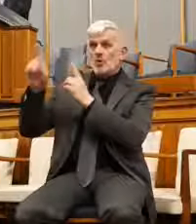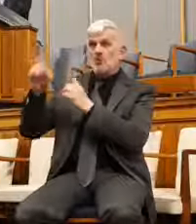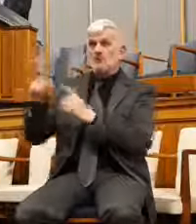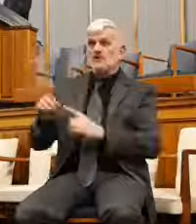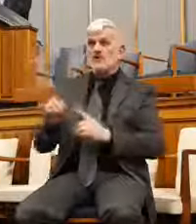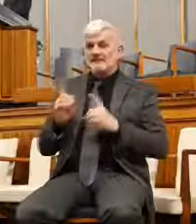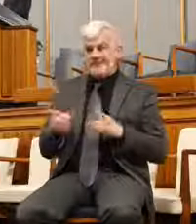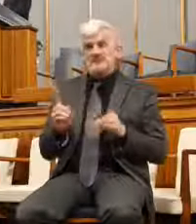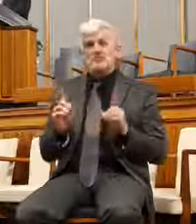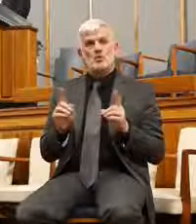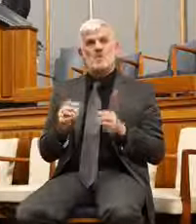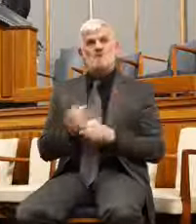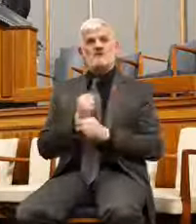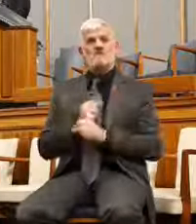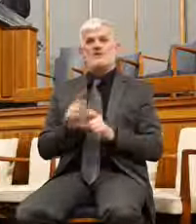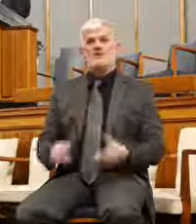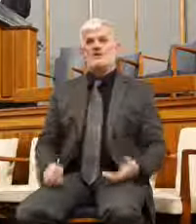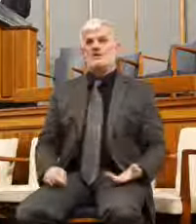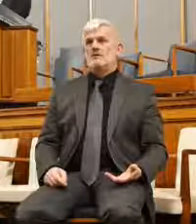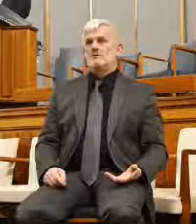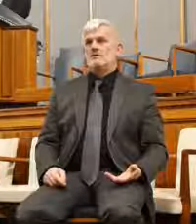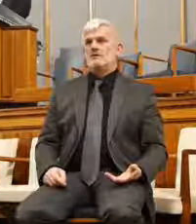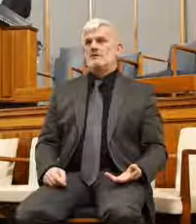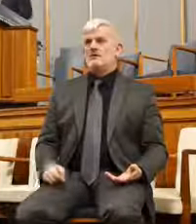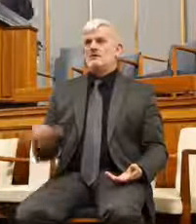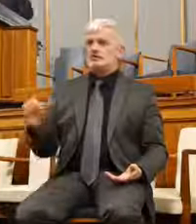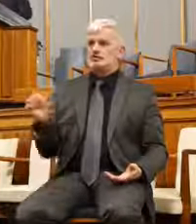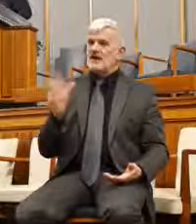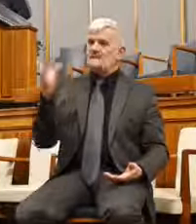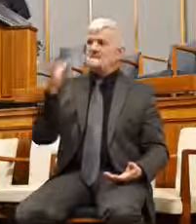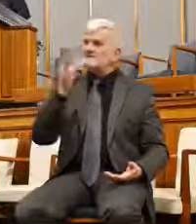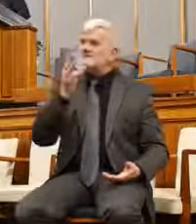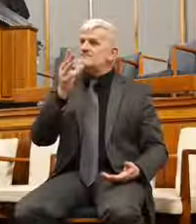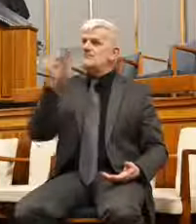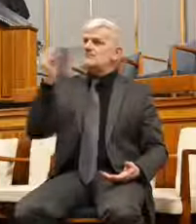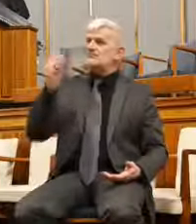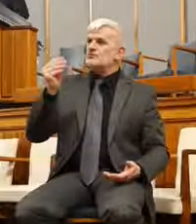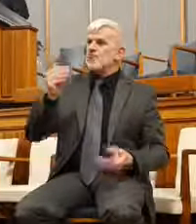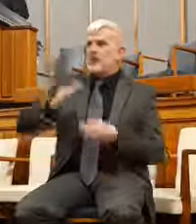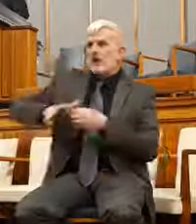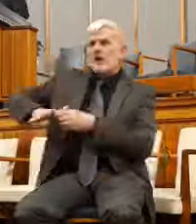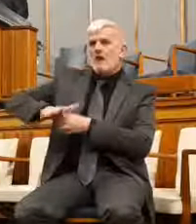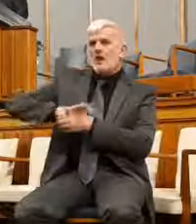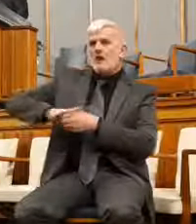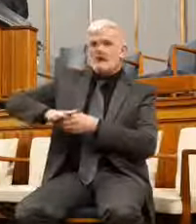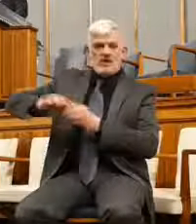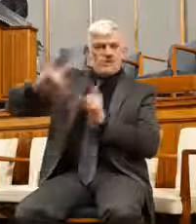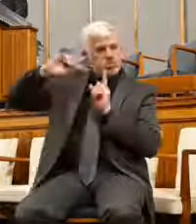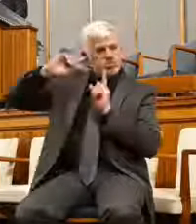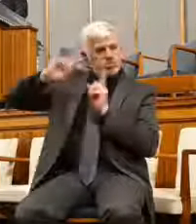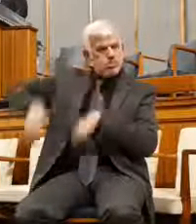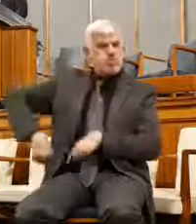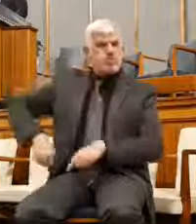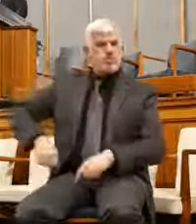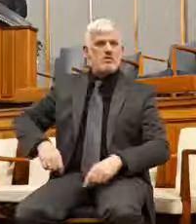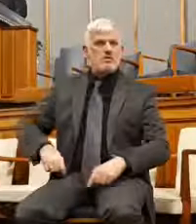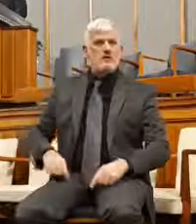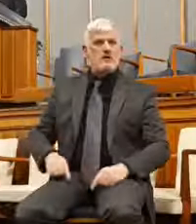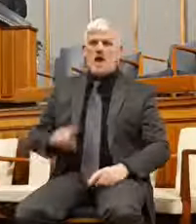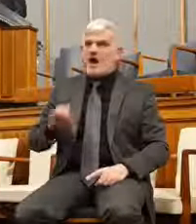function and to operate at a spiritual level. And the trouble is you can't. Because your soul is